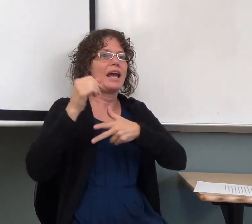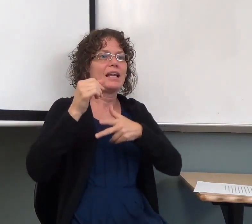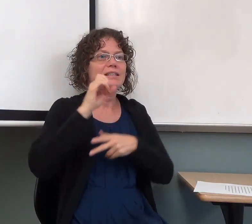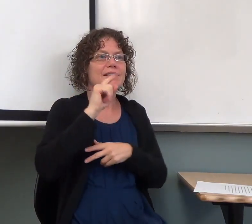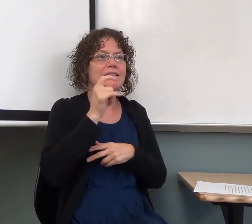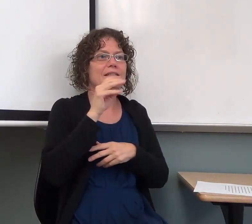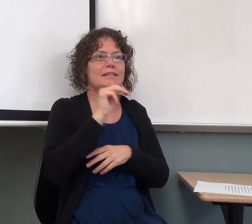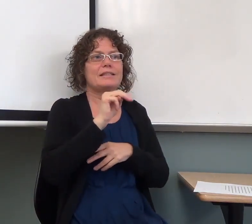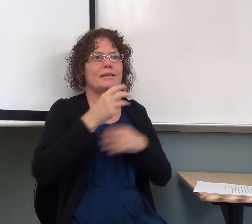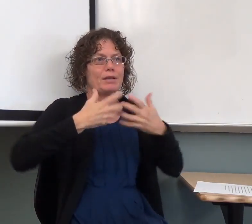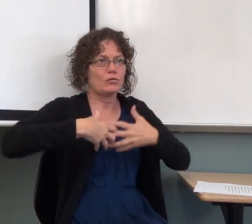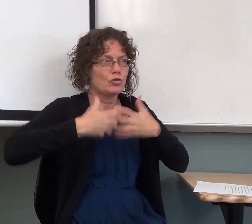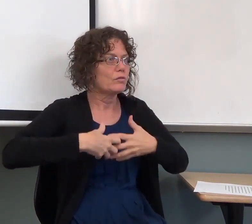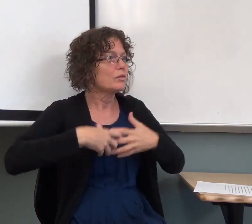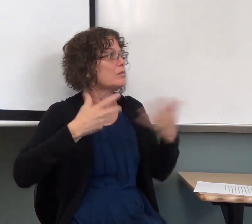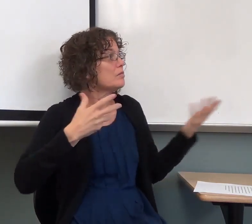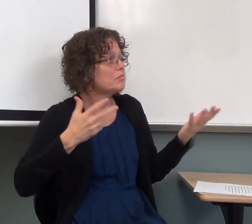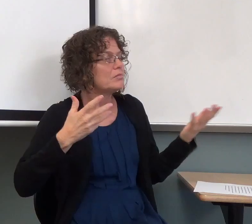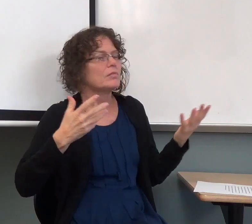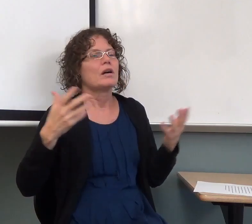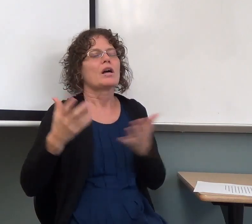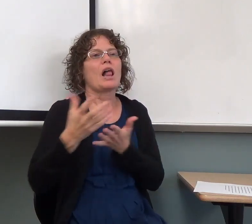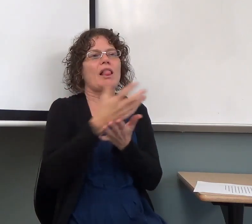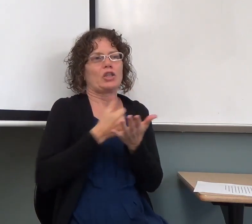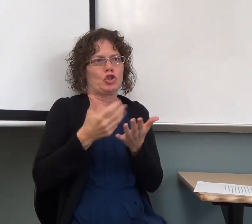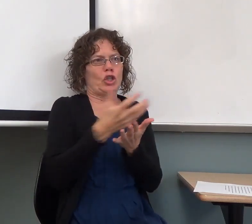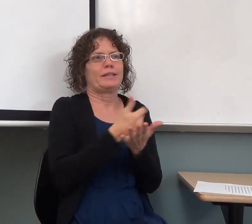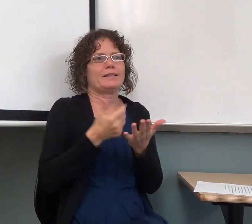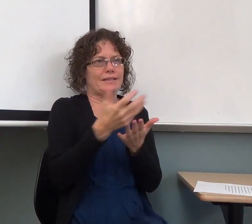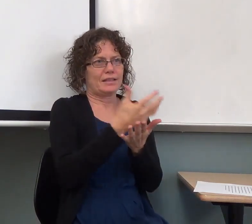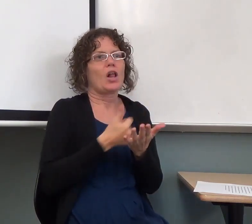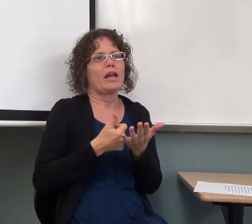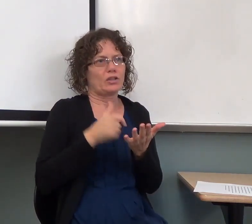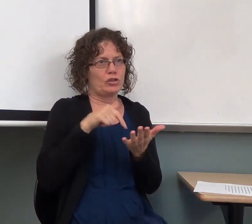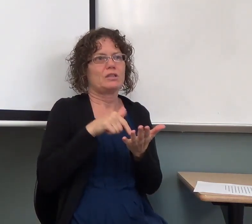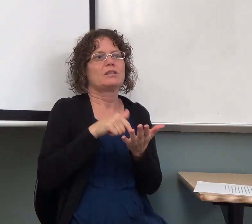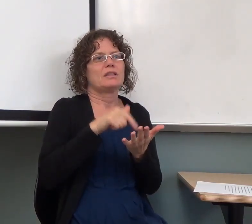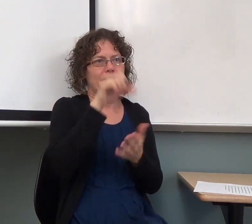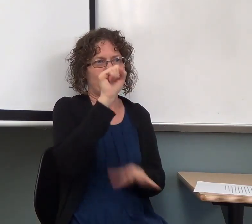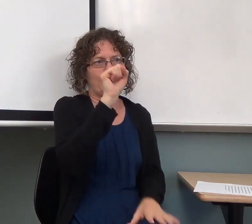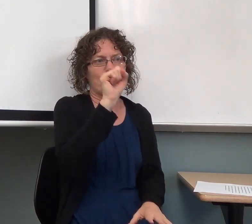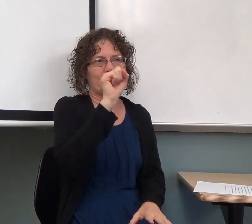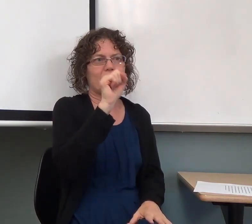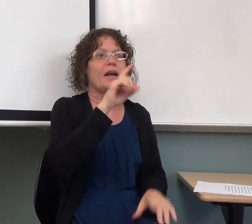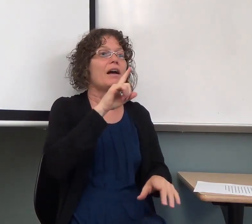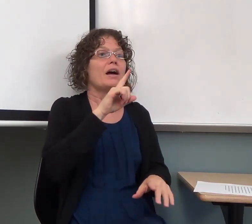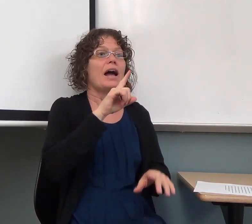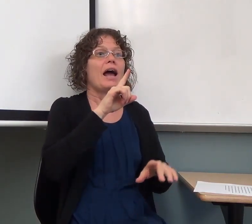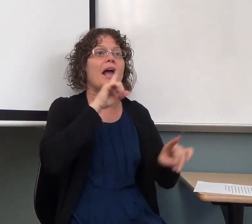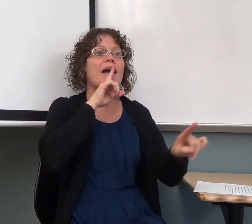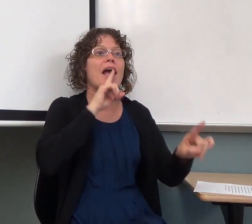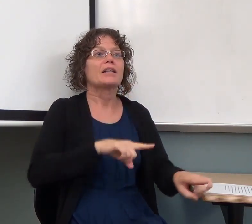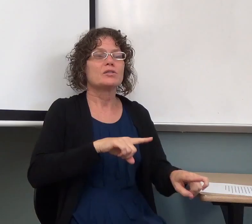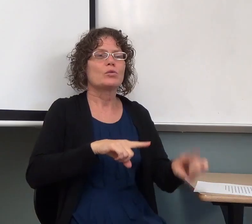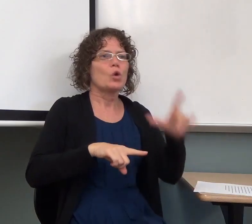that sentence? Collection. Collection, well done, good. The collection answers the question, who or what